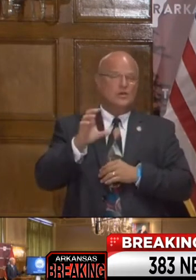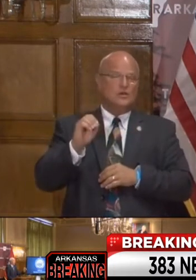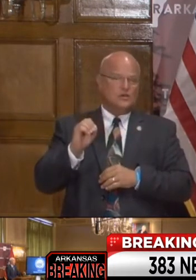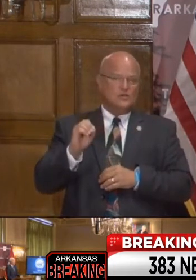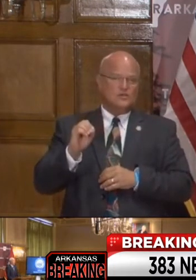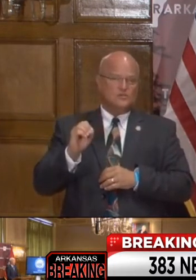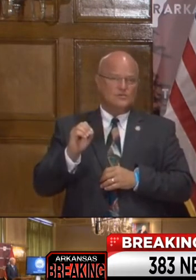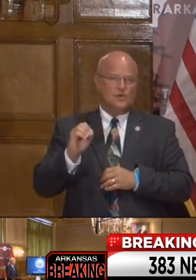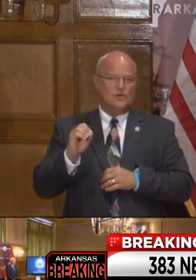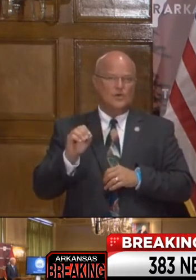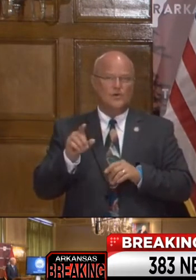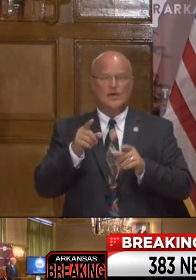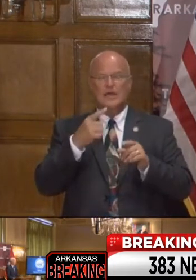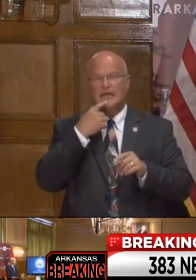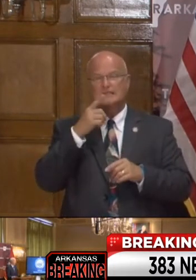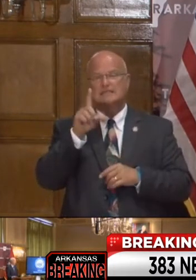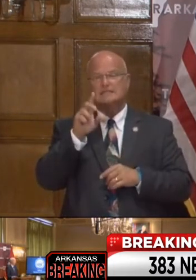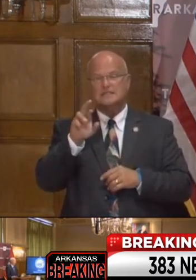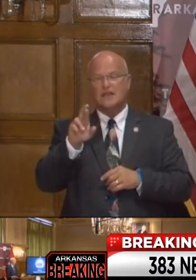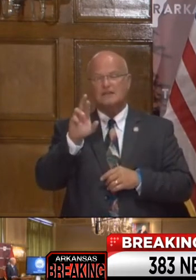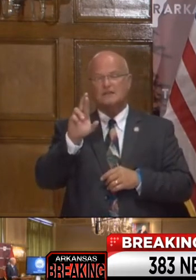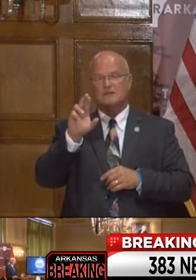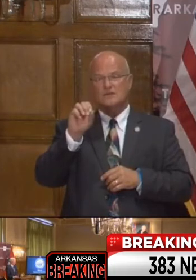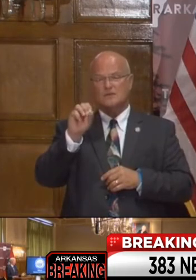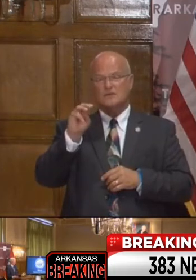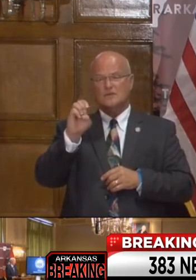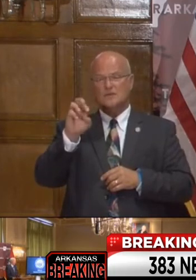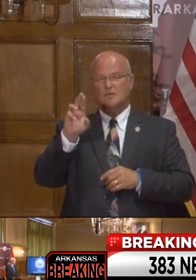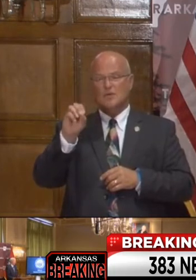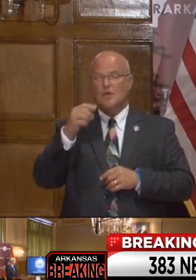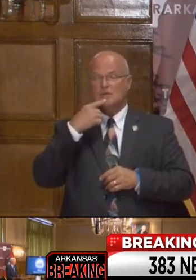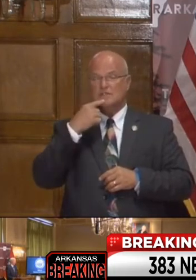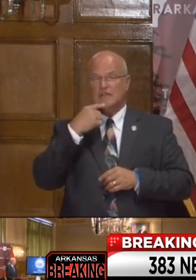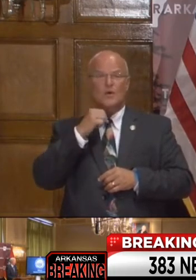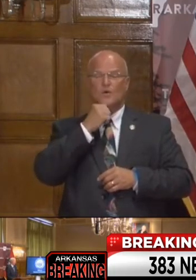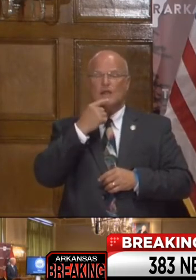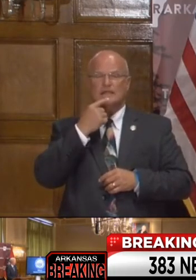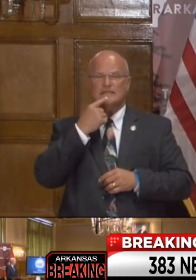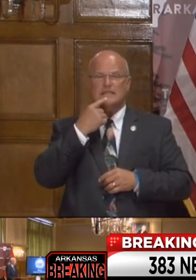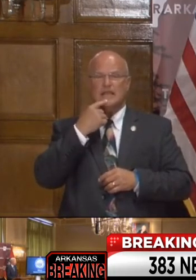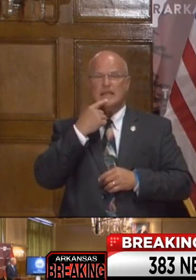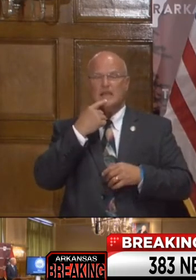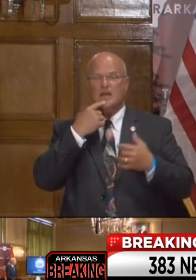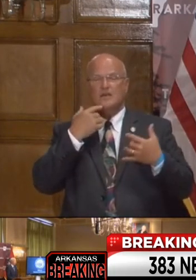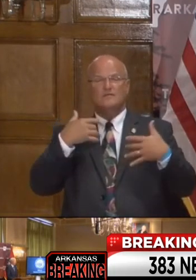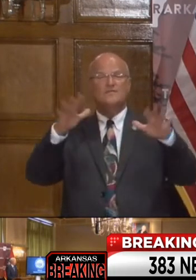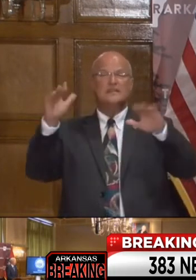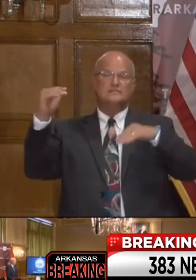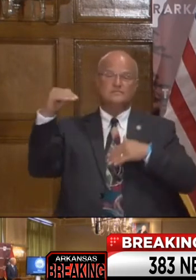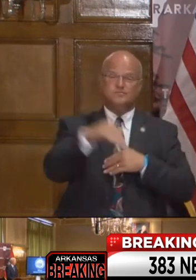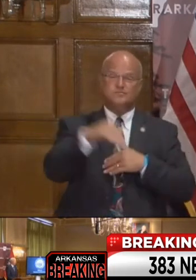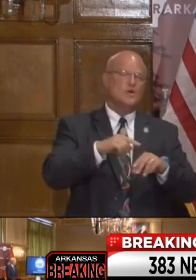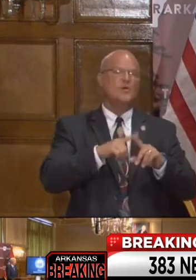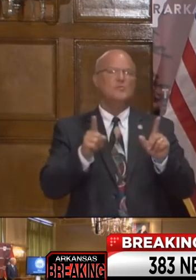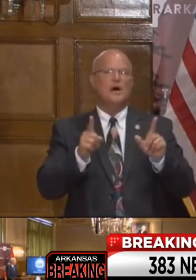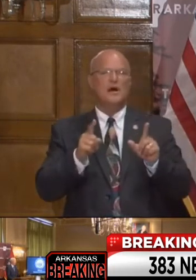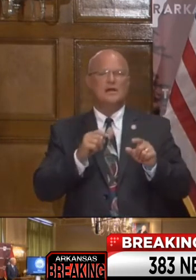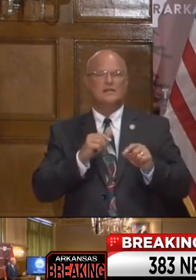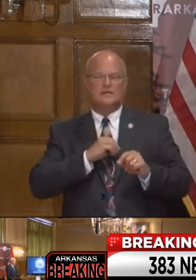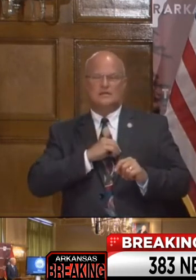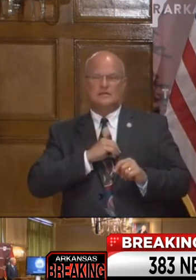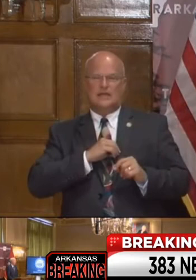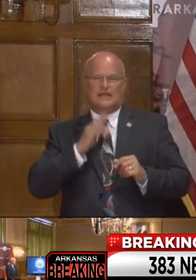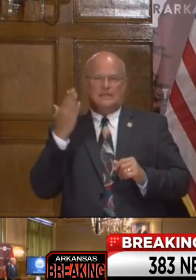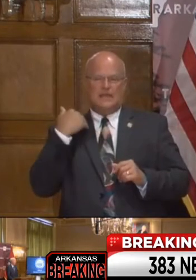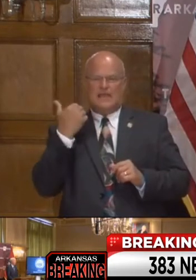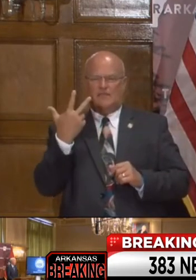so, as Dr. Romero said, we're not ready yet to say we've got a trend, but we're very encouraged with the